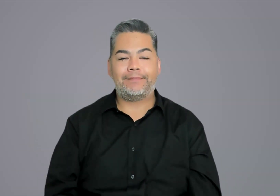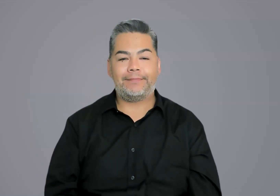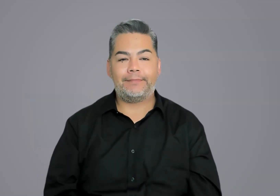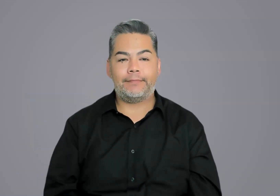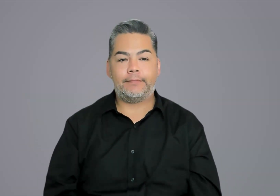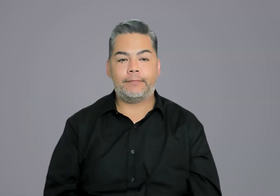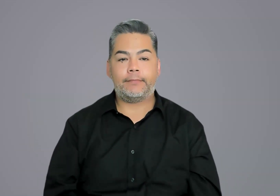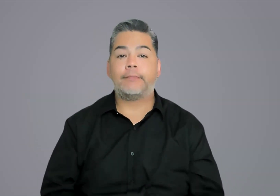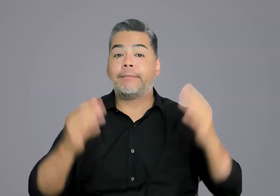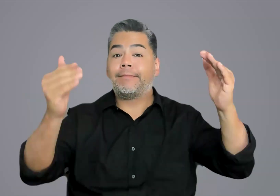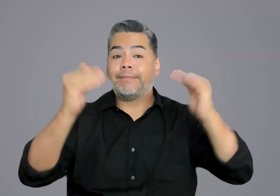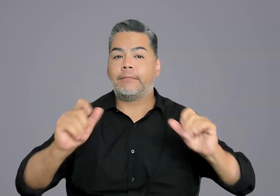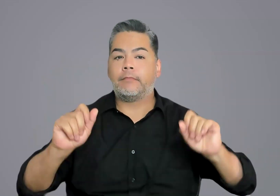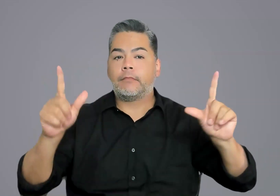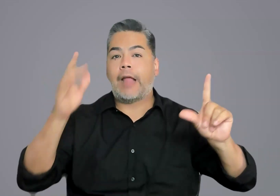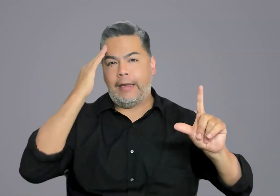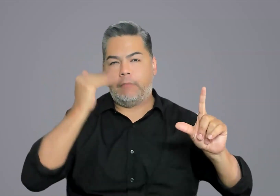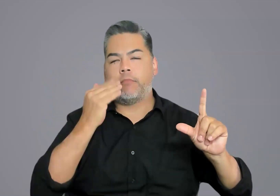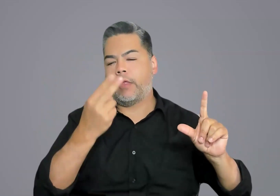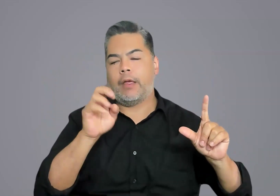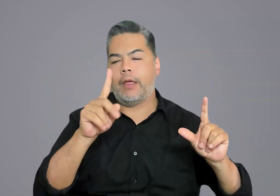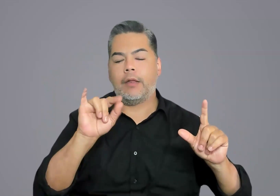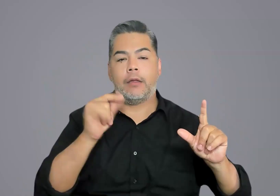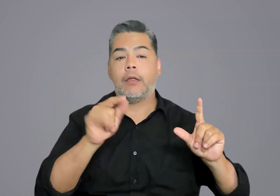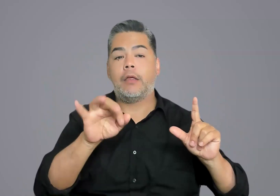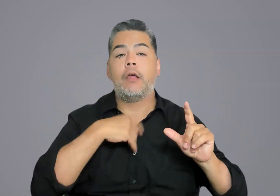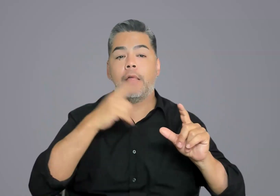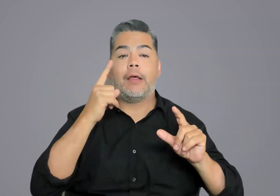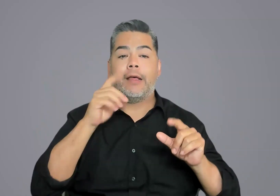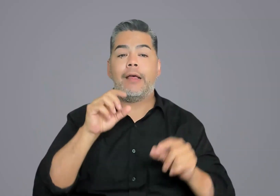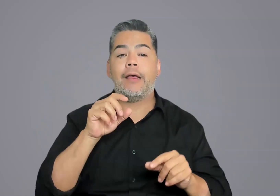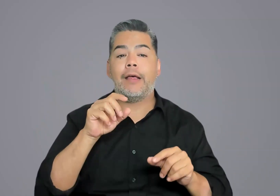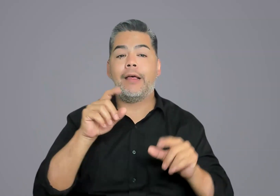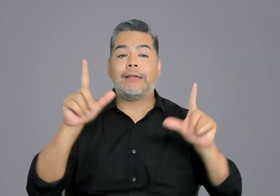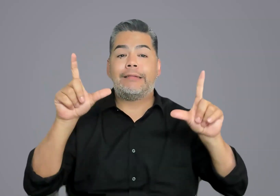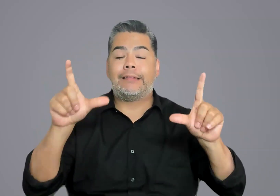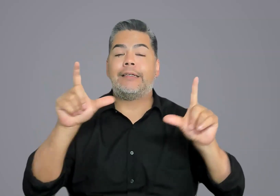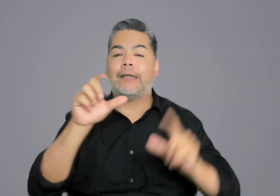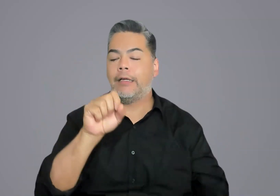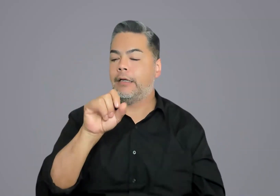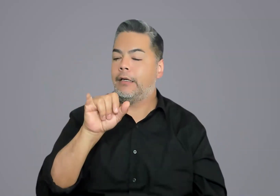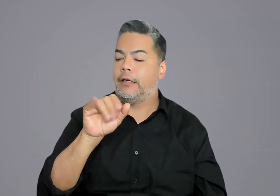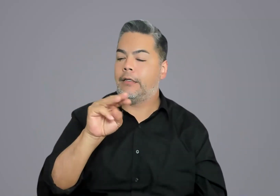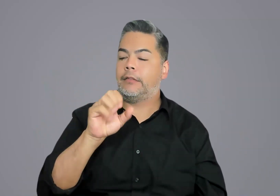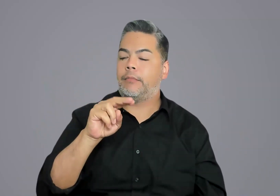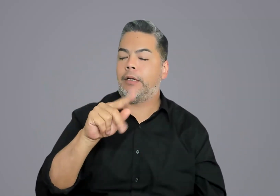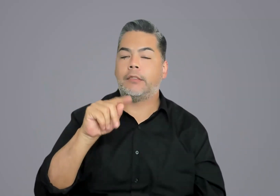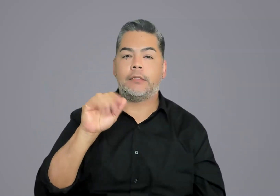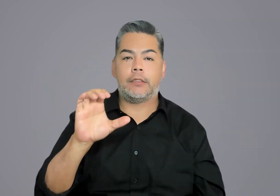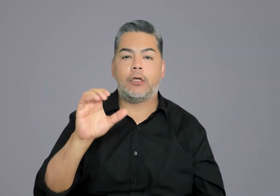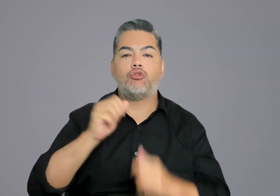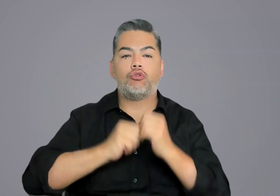On our next slide, our heading is Example 4, Semantic Structure, with the text TechCrunch.com